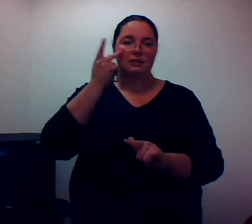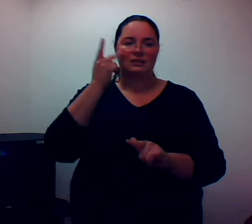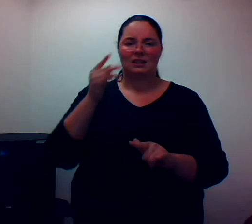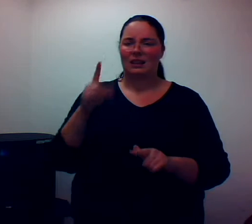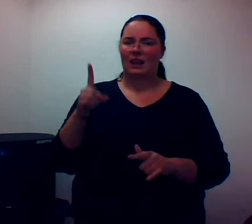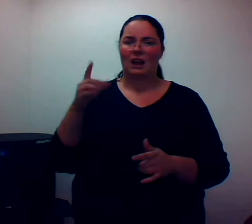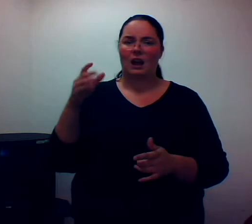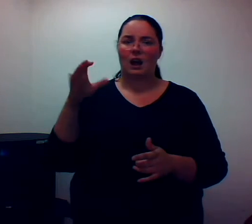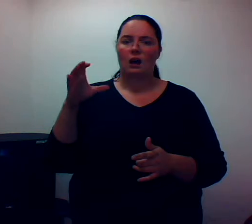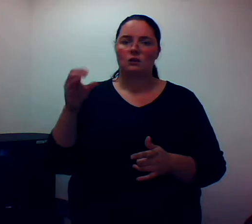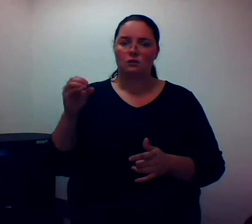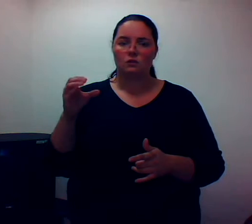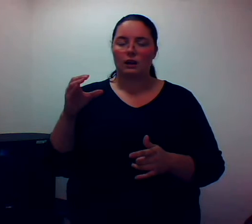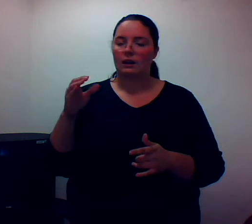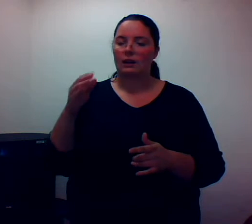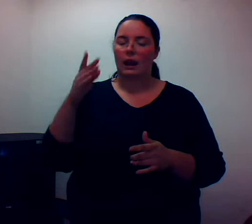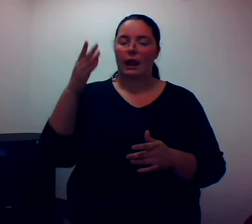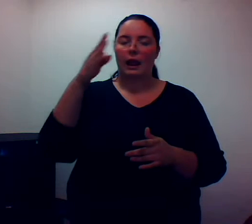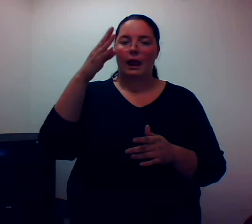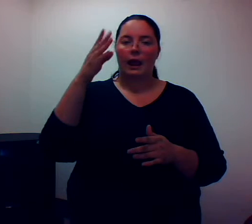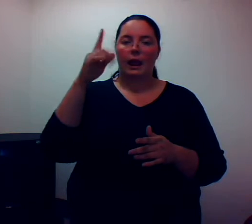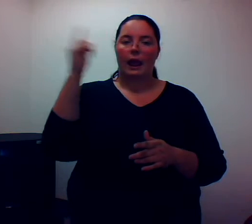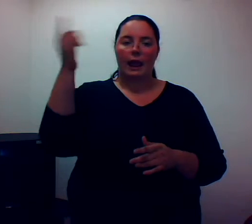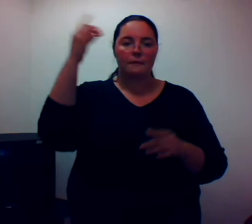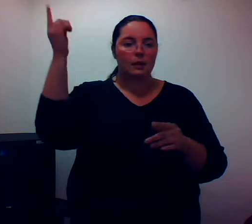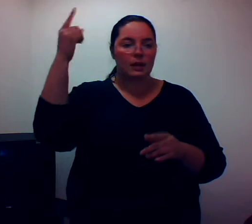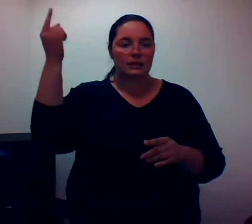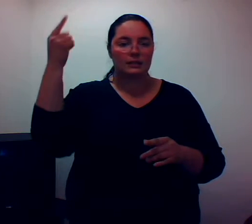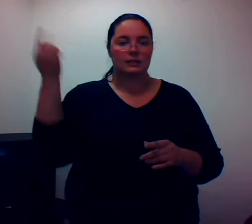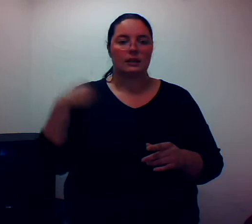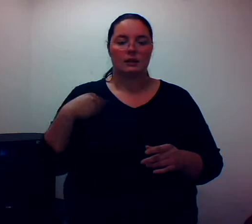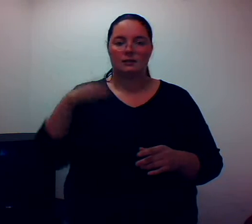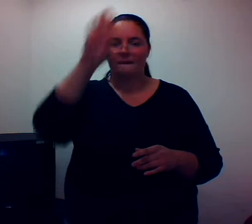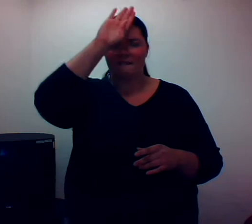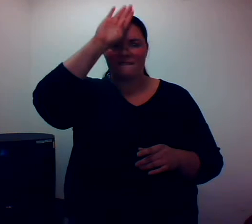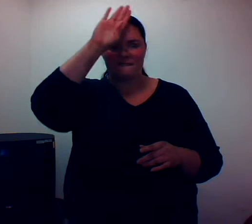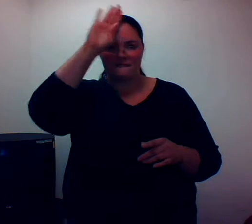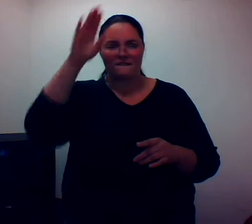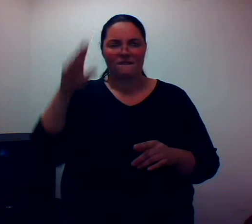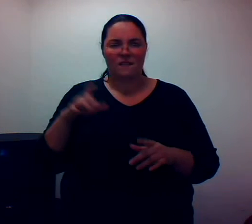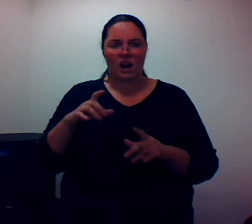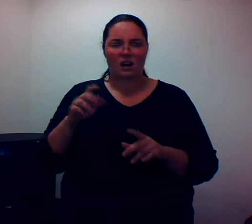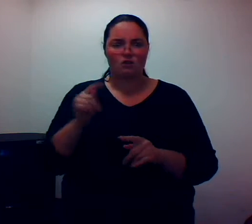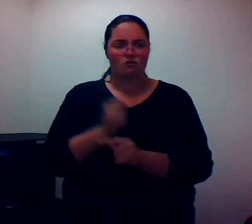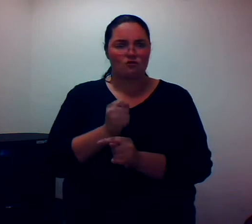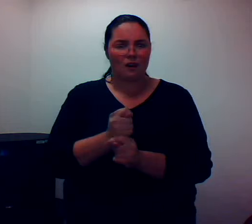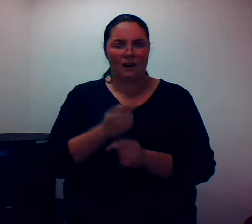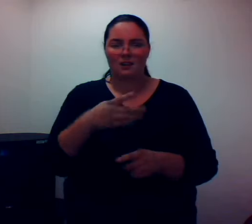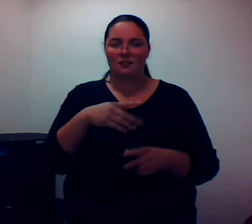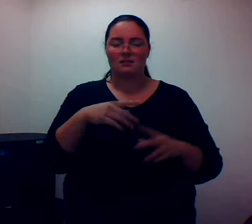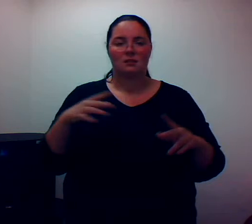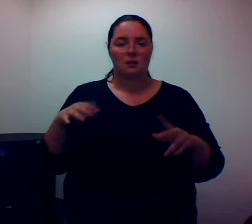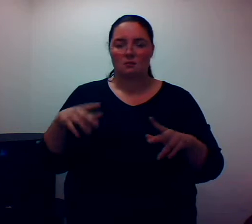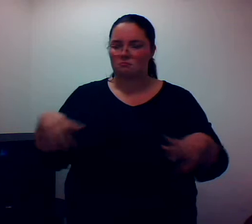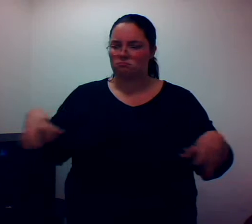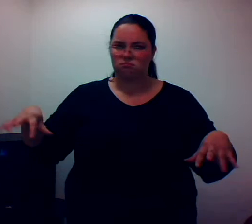engines lined up all along the runway. And so then we started to get the feeling that it was pretty serious. And we ended